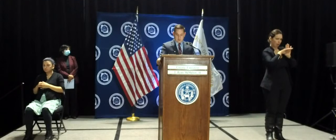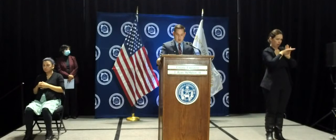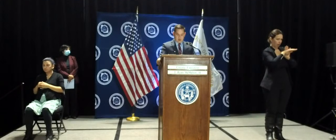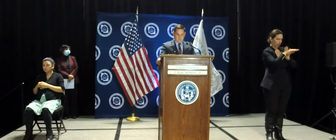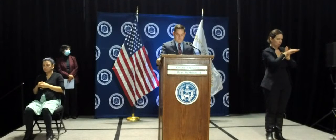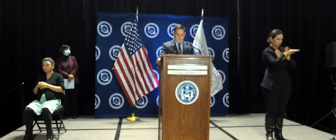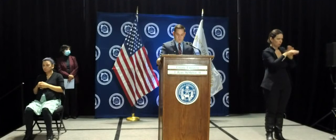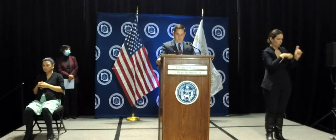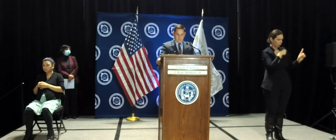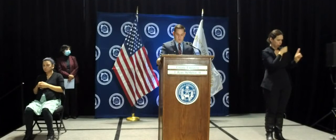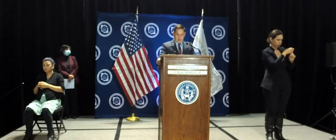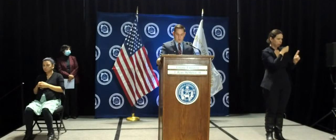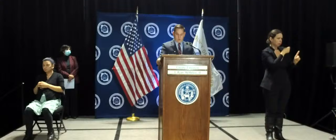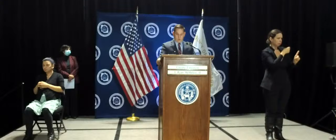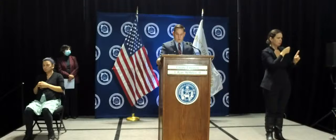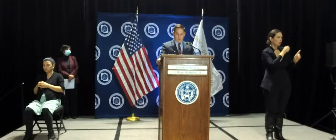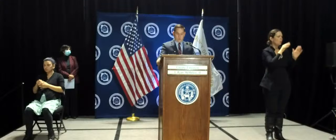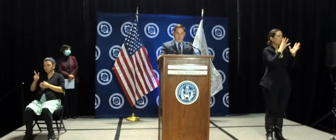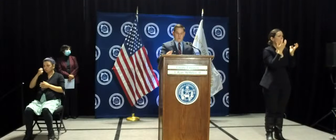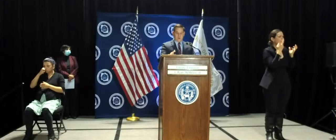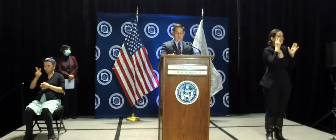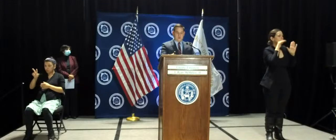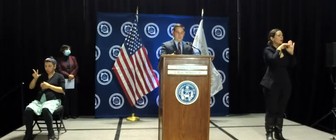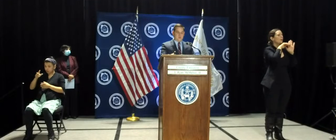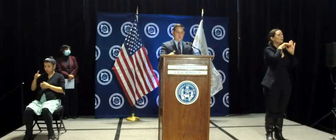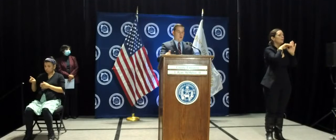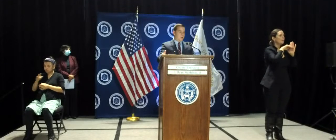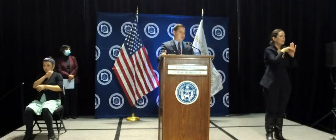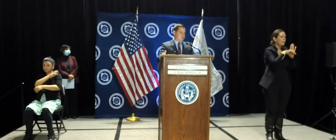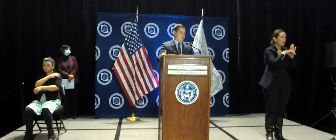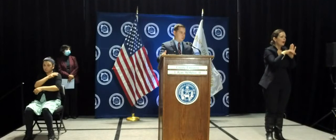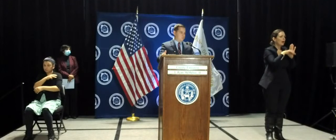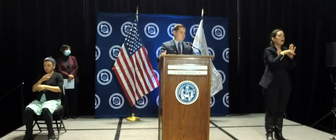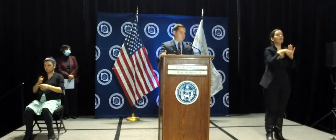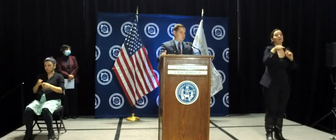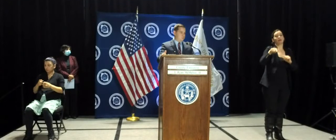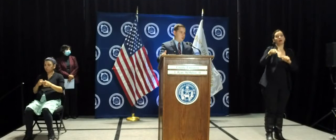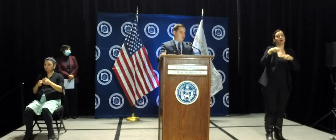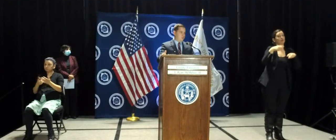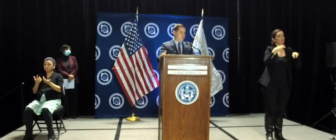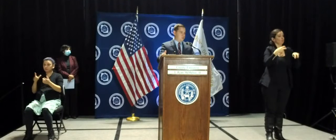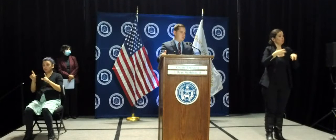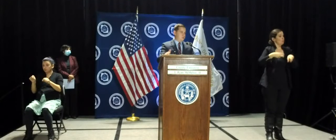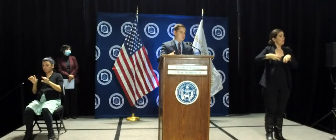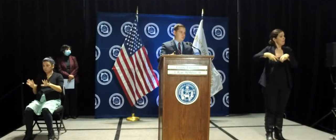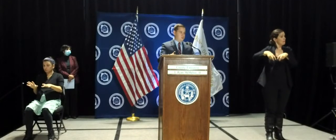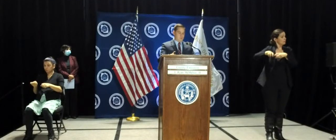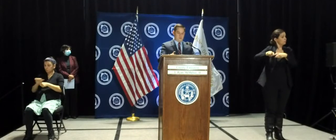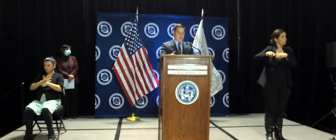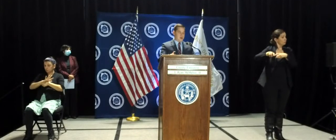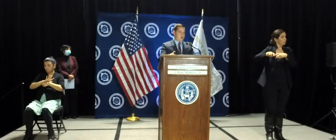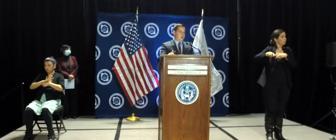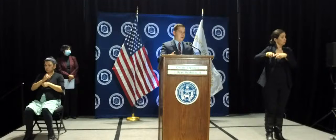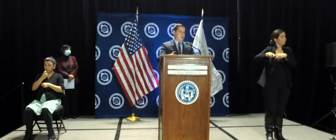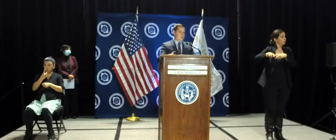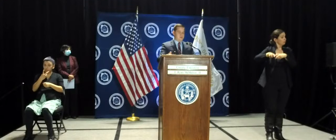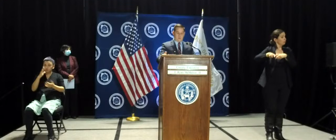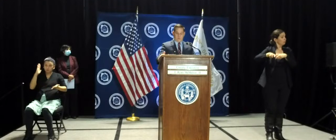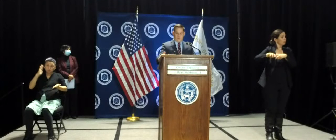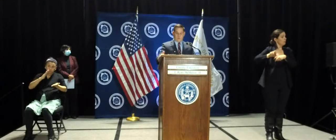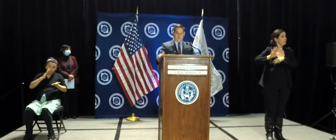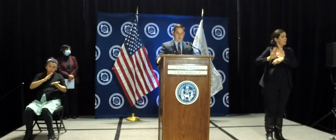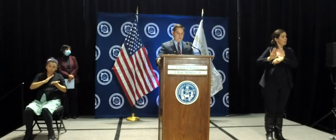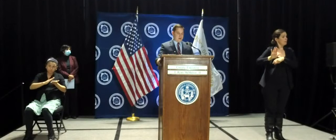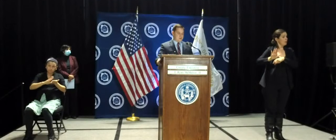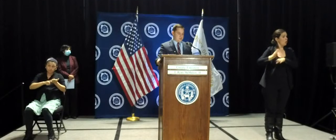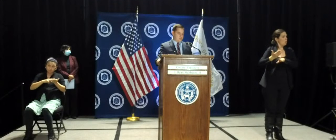it, then we will move. Some of these will go back to their other duties. Some will stay, and then some